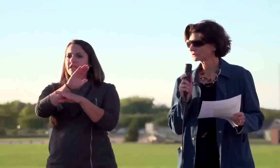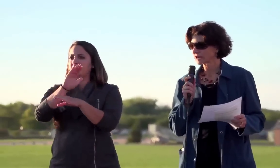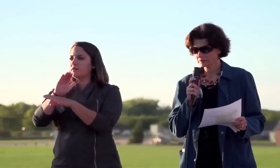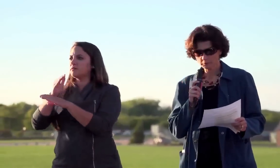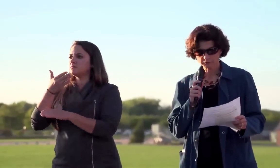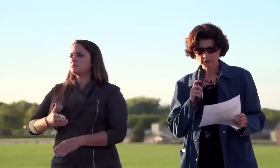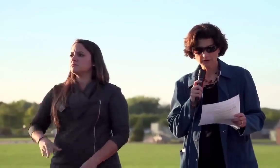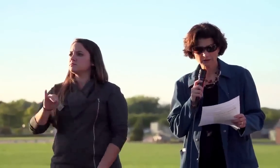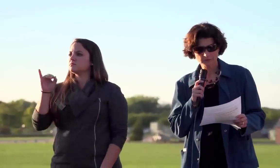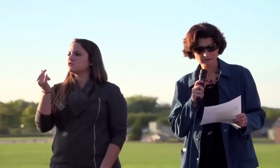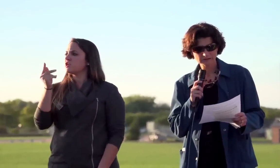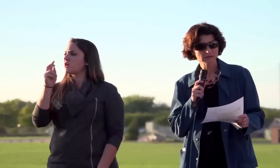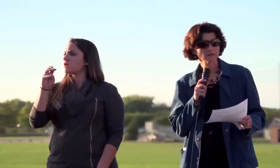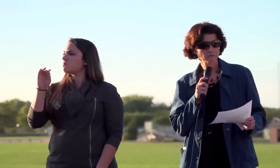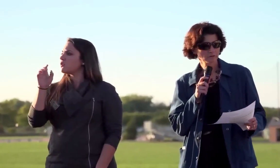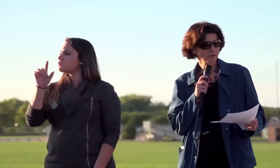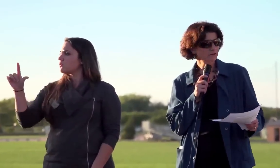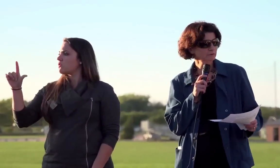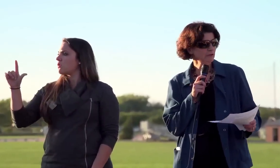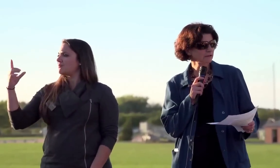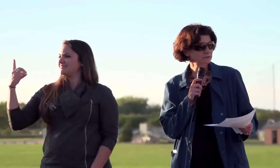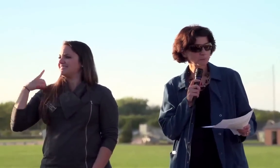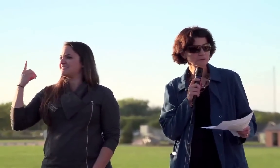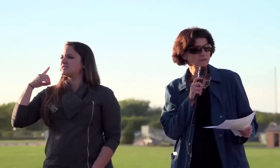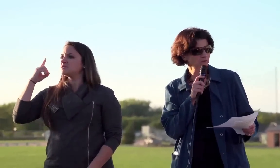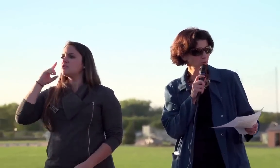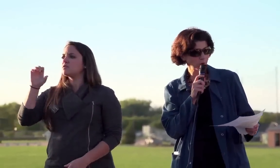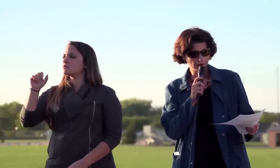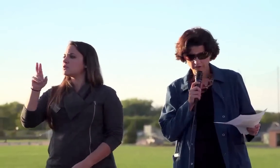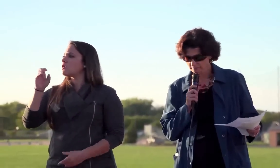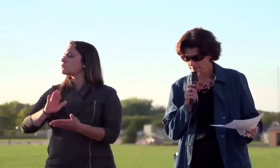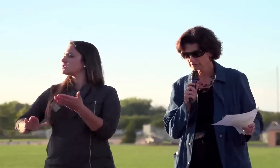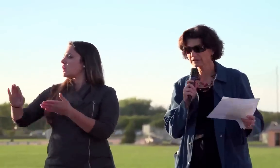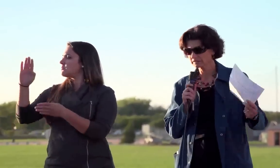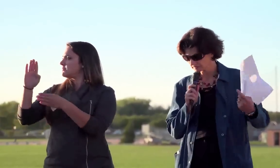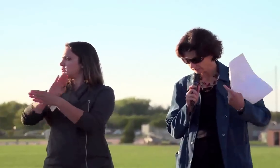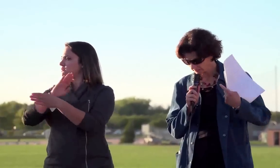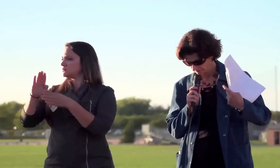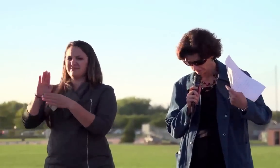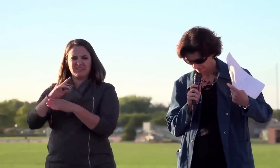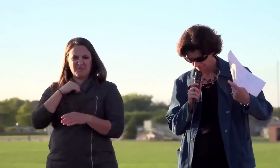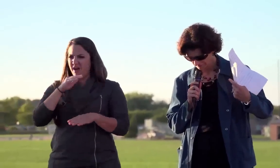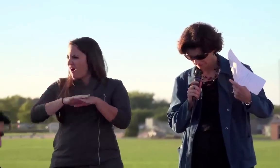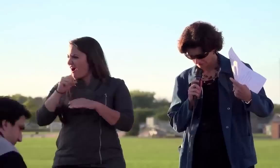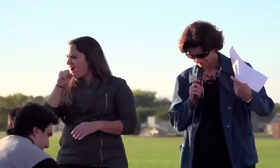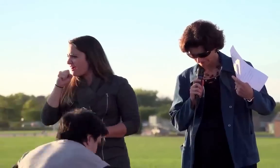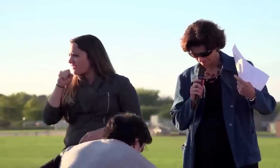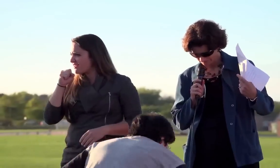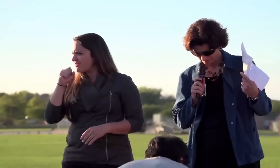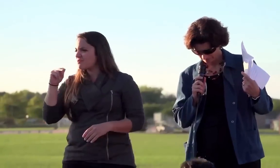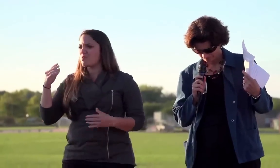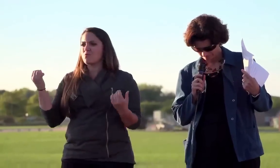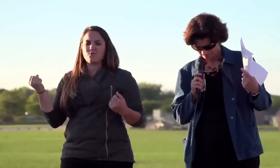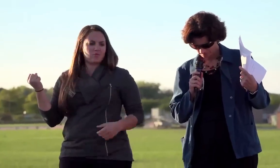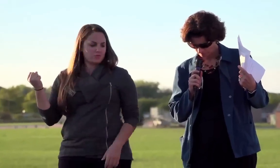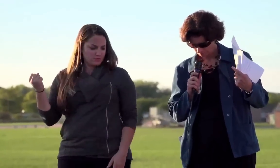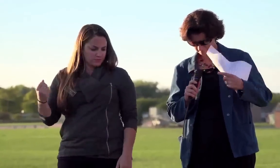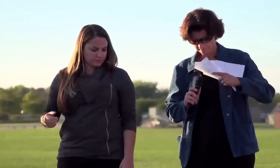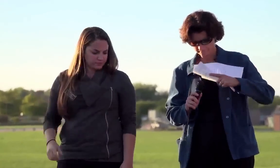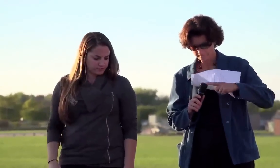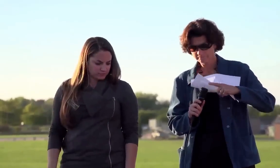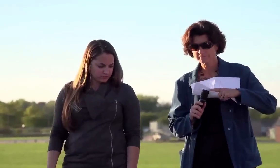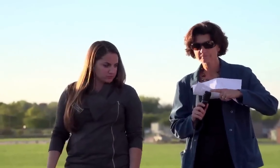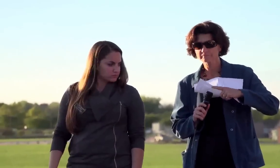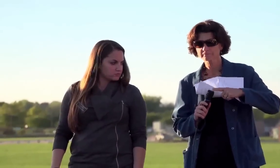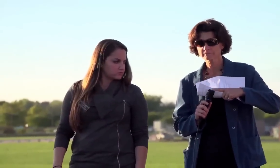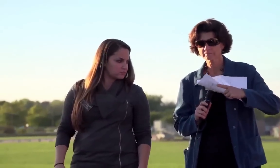us. Anytime that we lose someone here in this community, it's a huge loss. Ben was a major inspiration. First, I want to thank to support this great community.